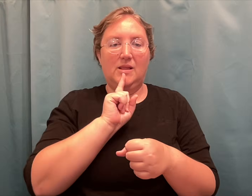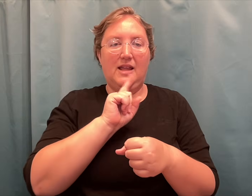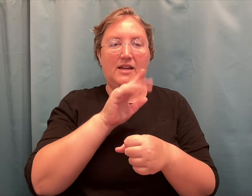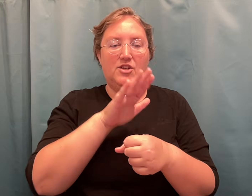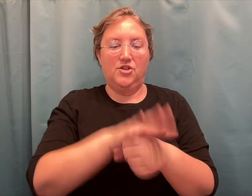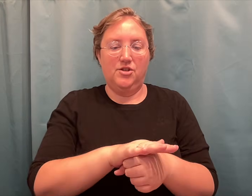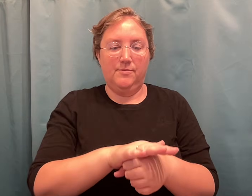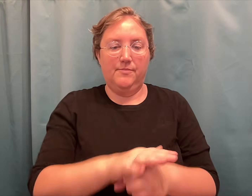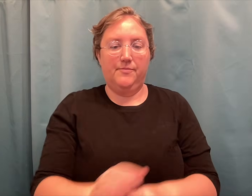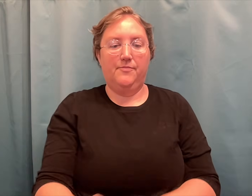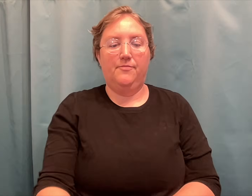pledge.